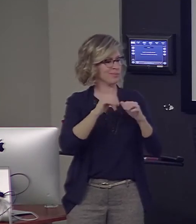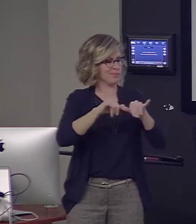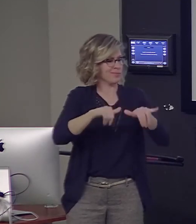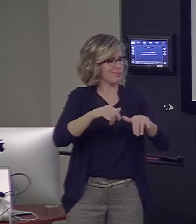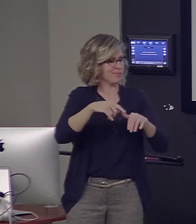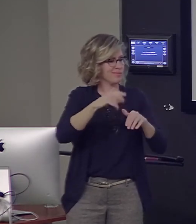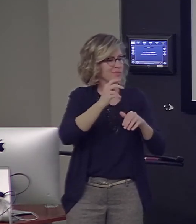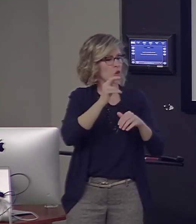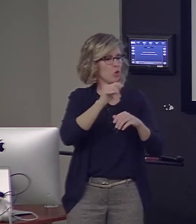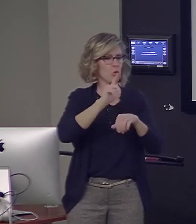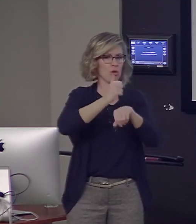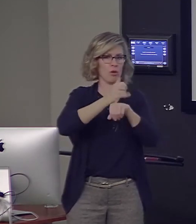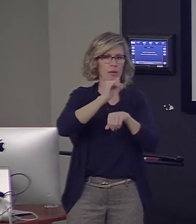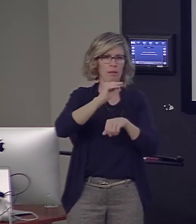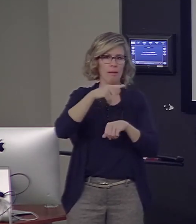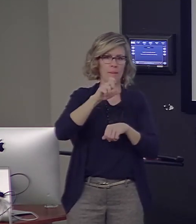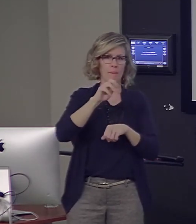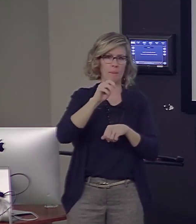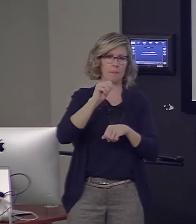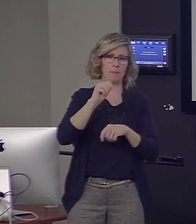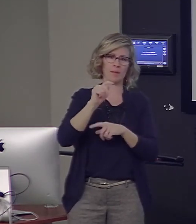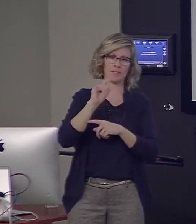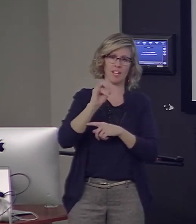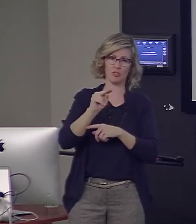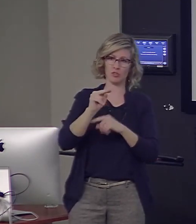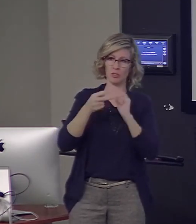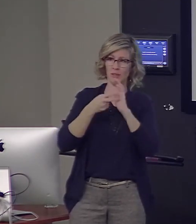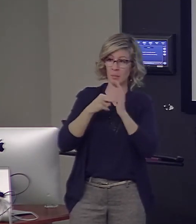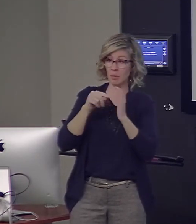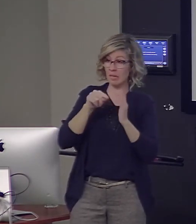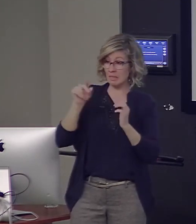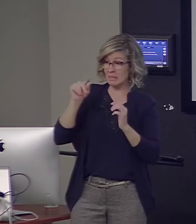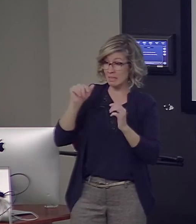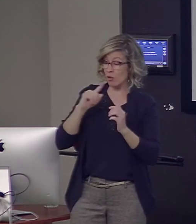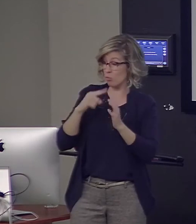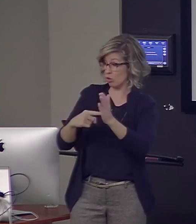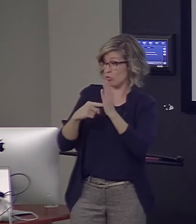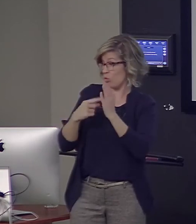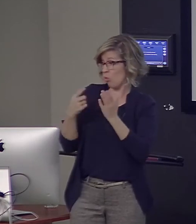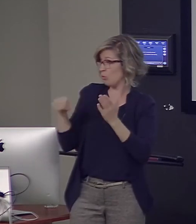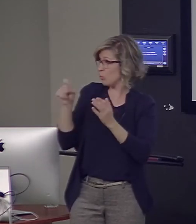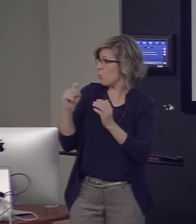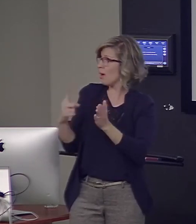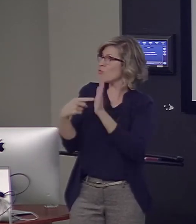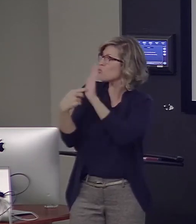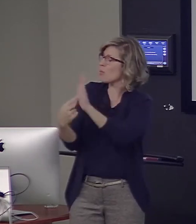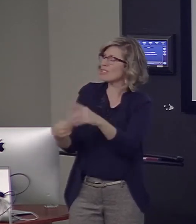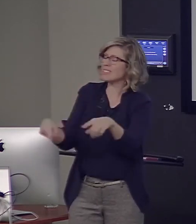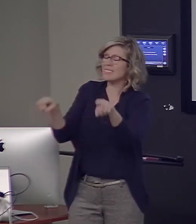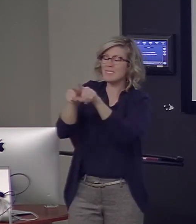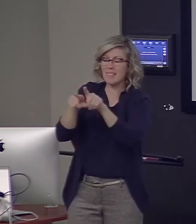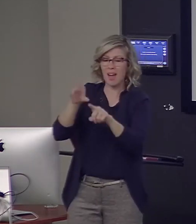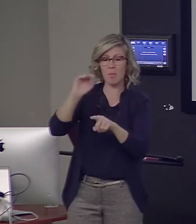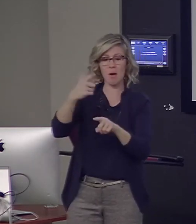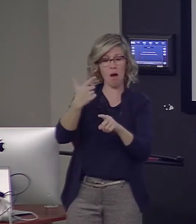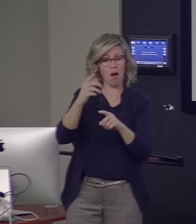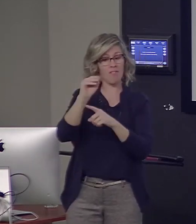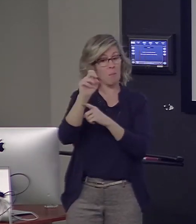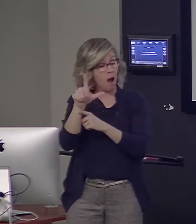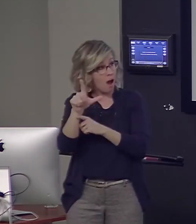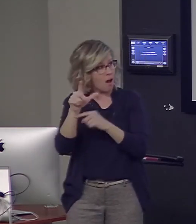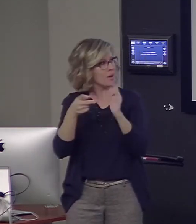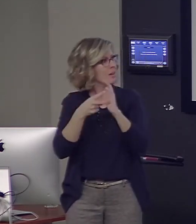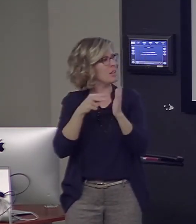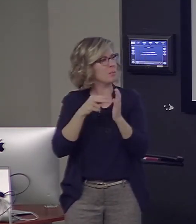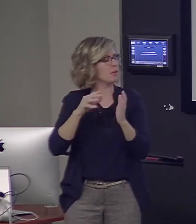think these kind of data are really telling us are that you can represent the same cognitive models, and so we should not